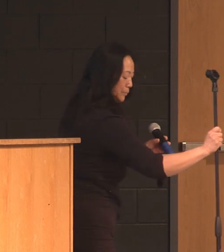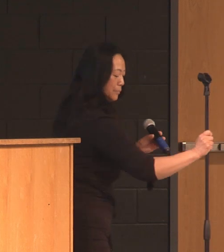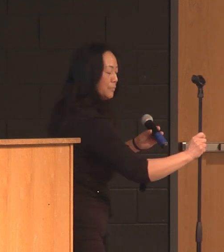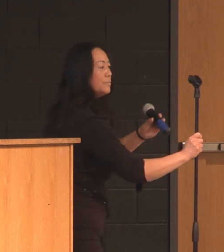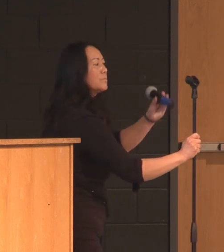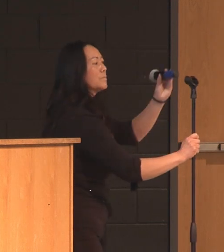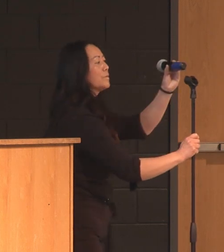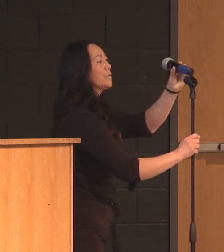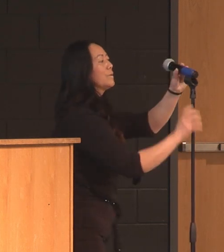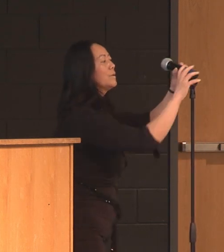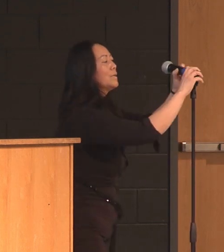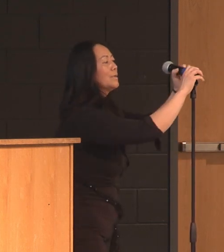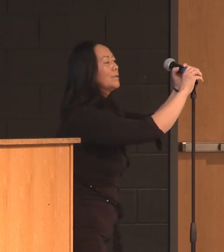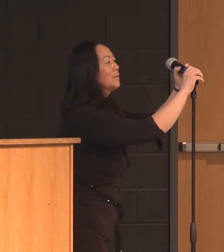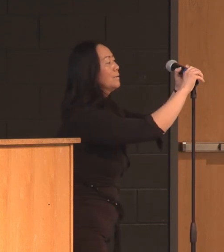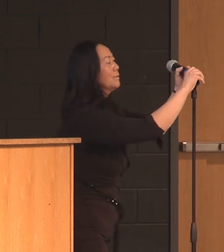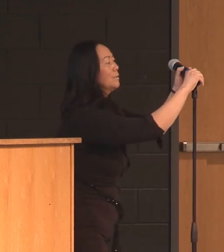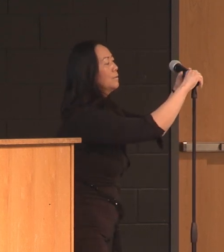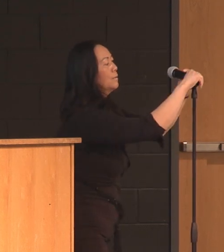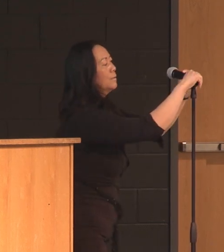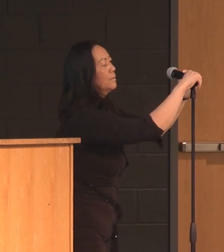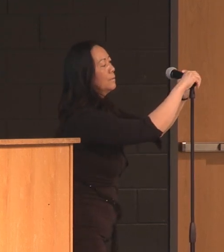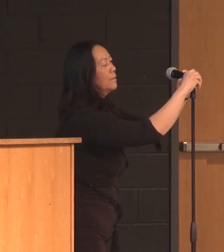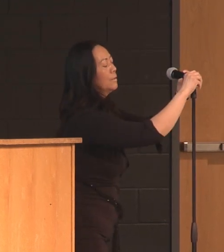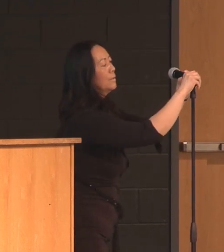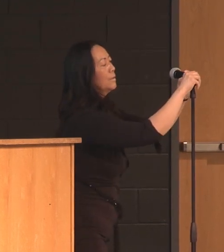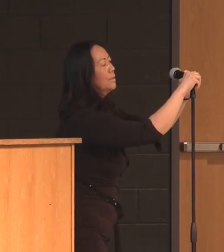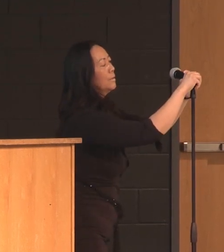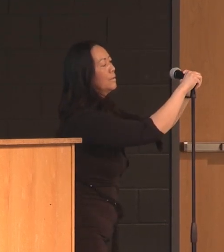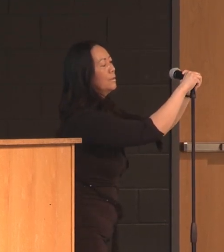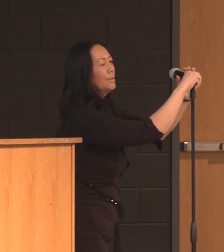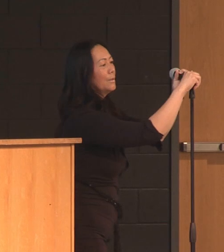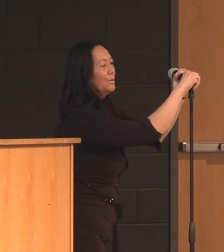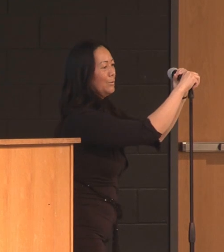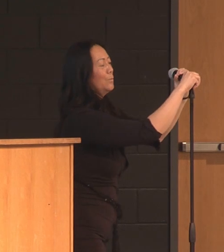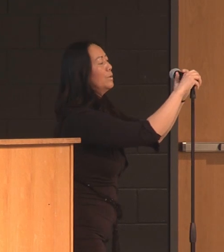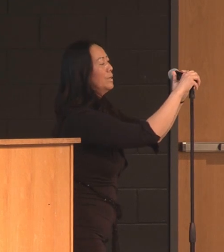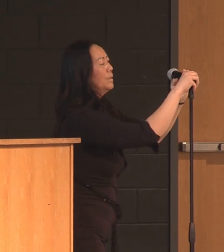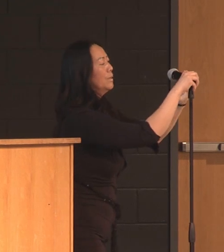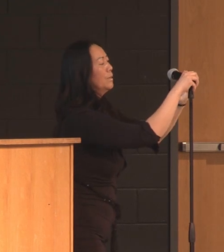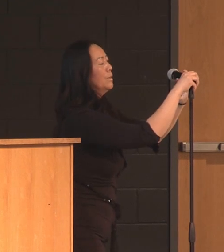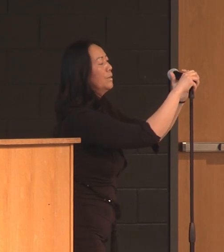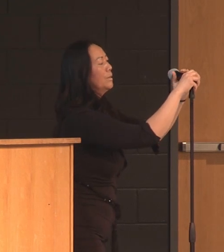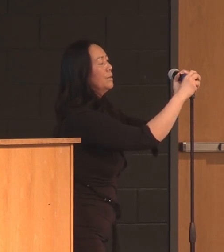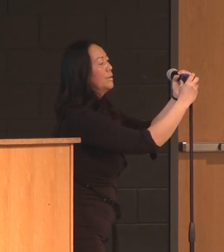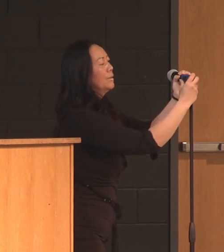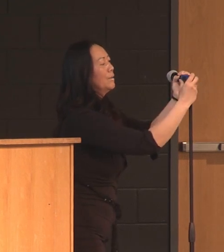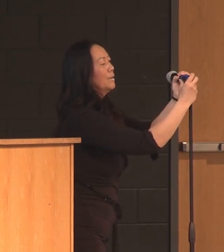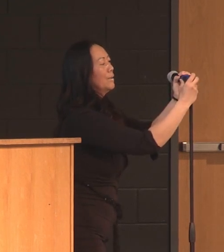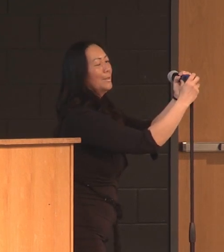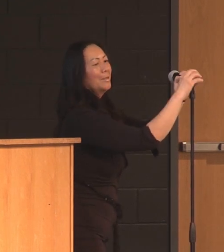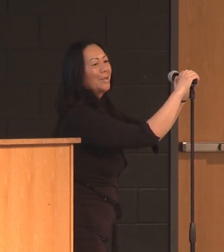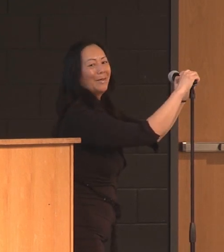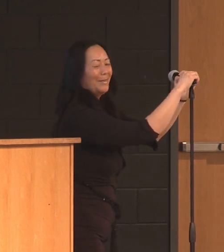Okay, so just want to make sure that I've been speaking and most of you have heard what I've been saying, right? I should repeat the speech again,